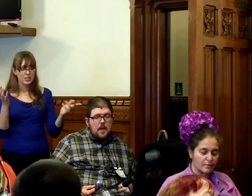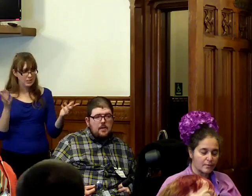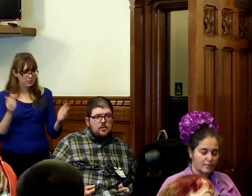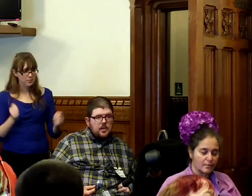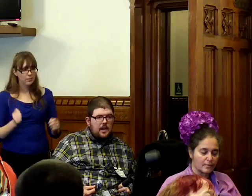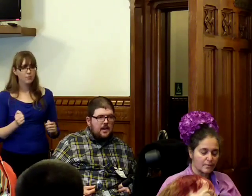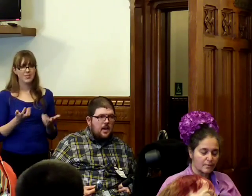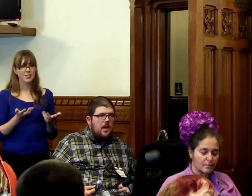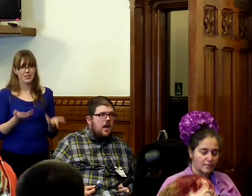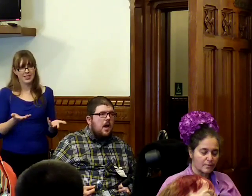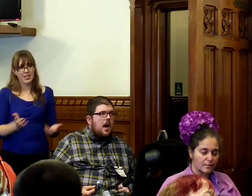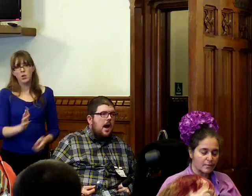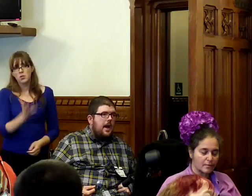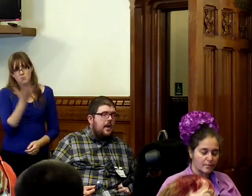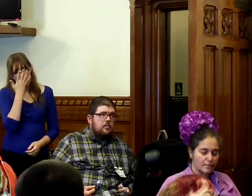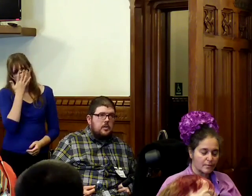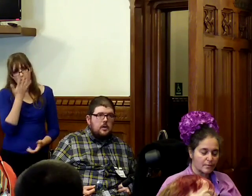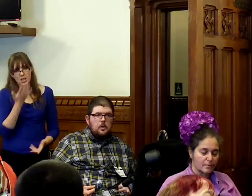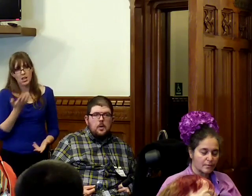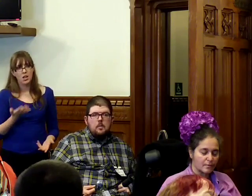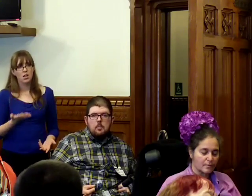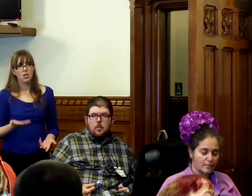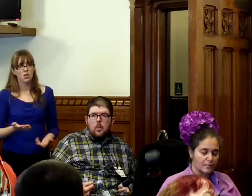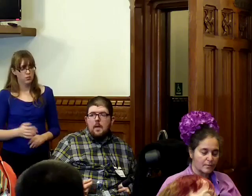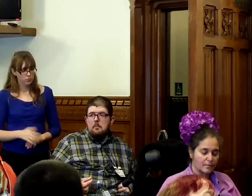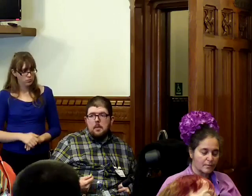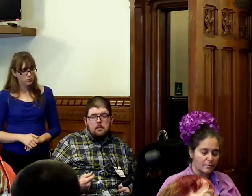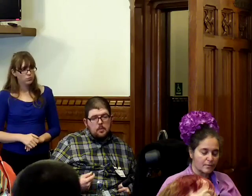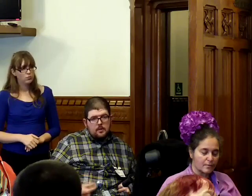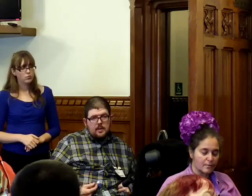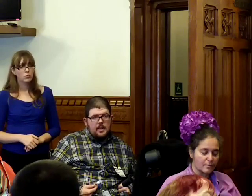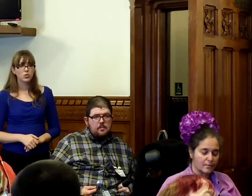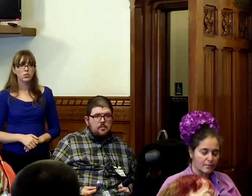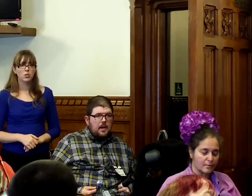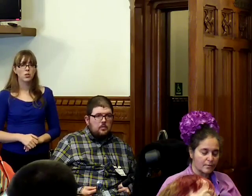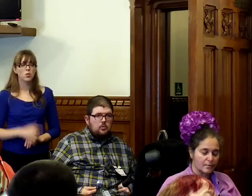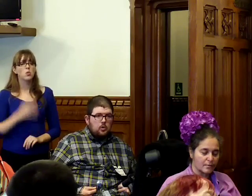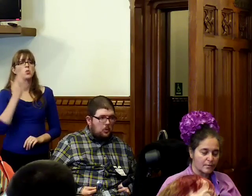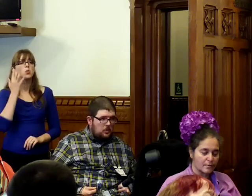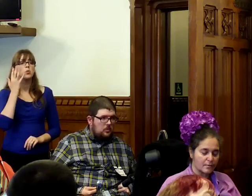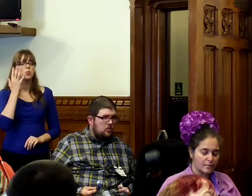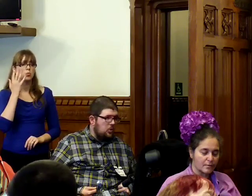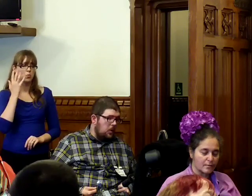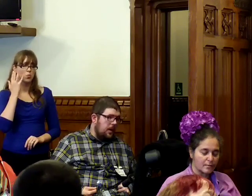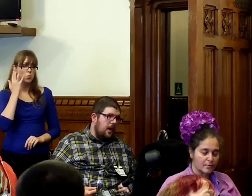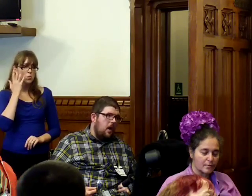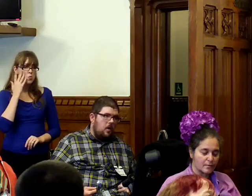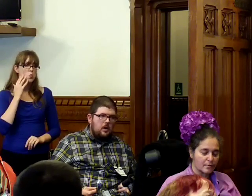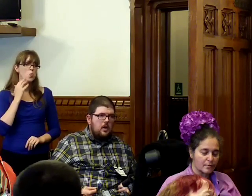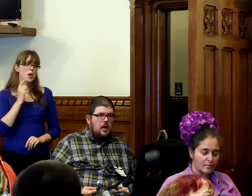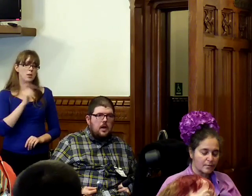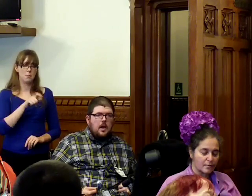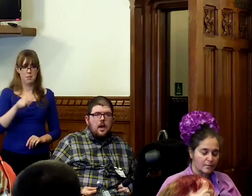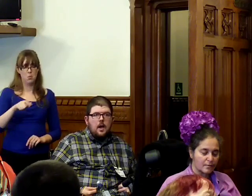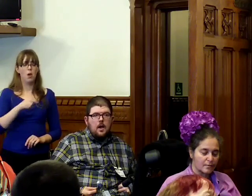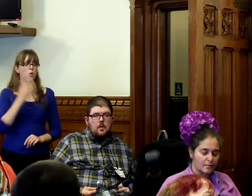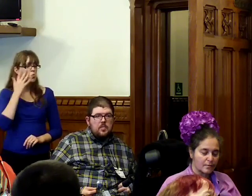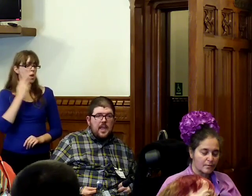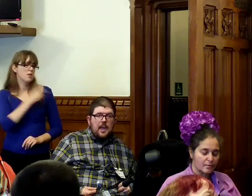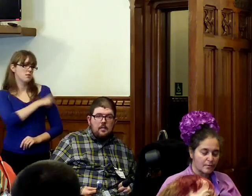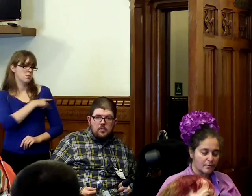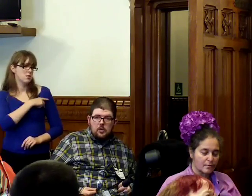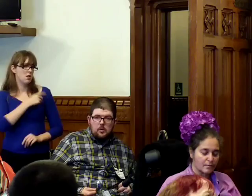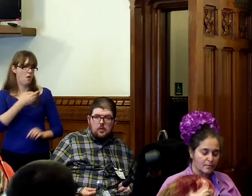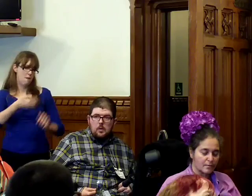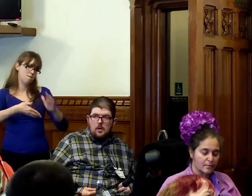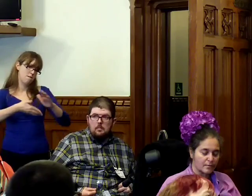it's quite embarrassing. I have to when people leave at 2 o'clock,